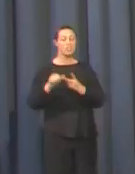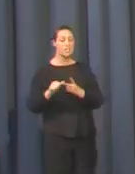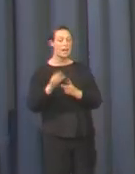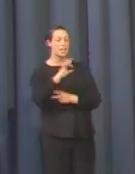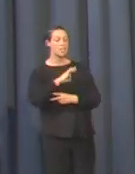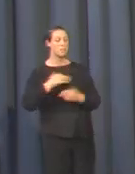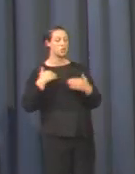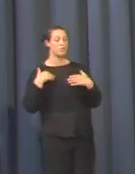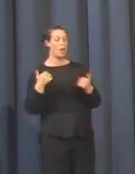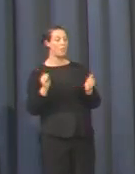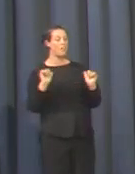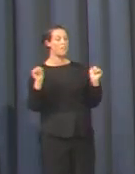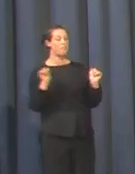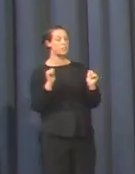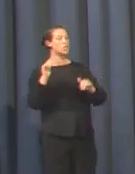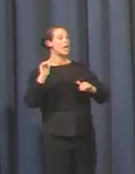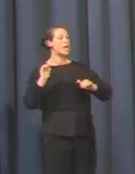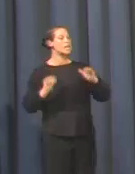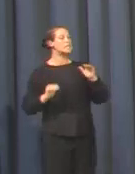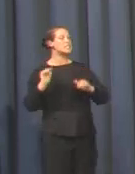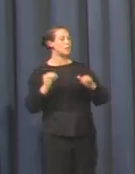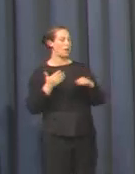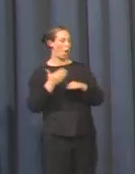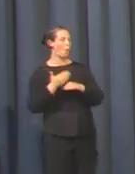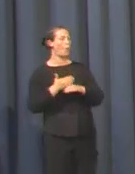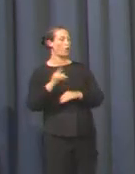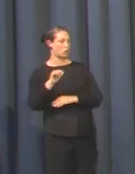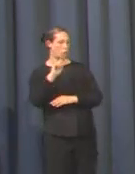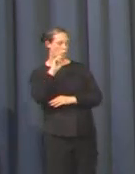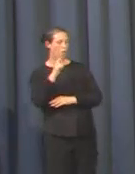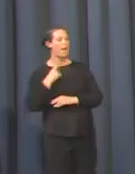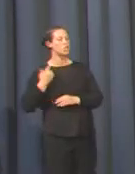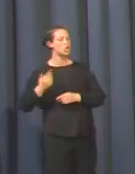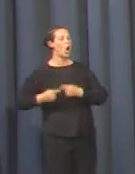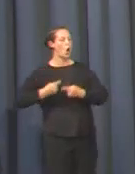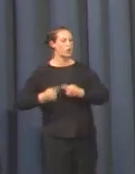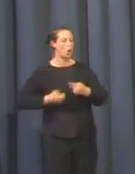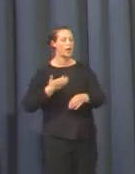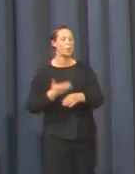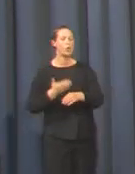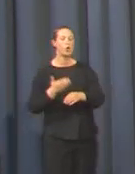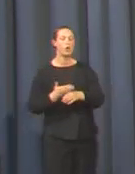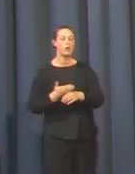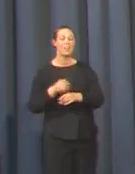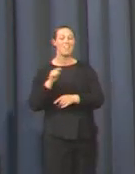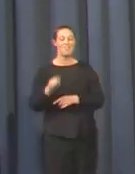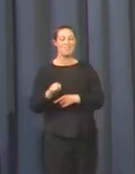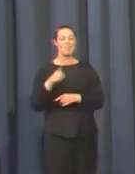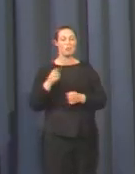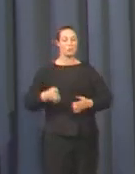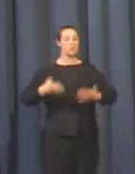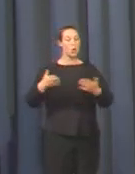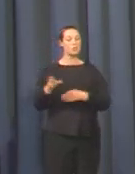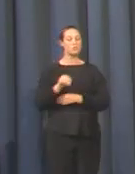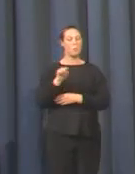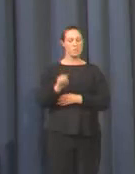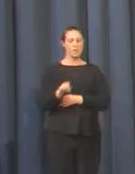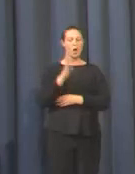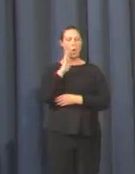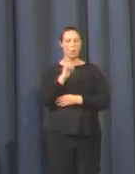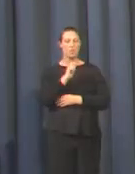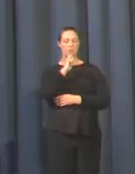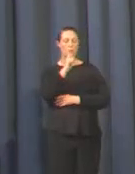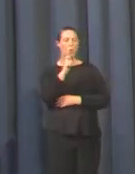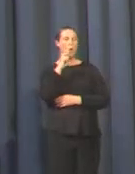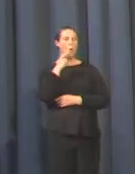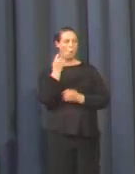were doing a similar piece of work, and that work is ongoing. And the results of that, when they are reported back, will